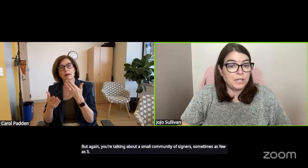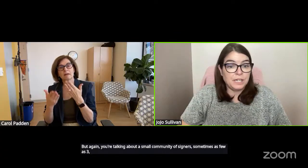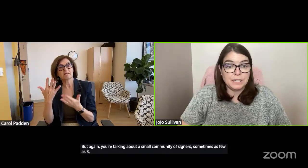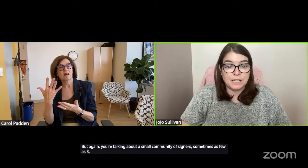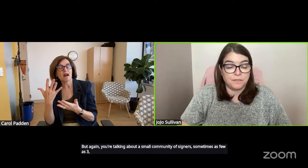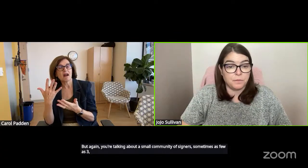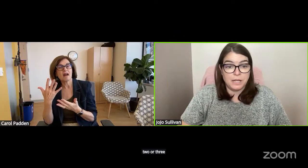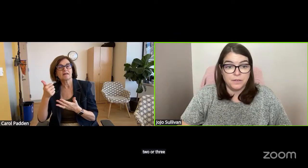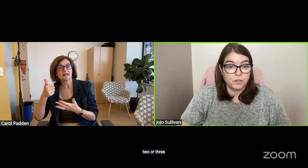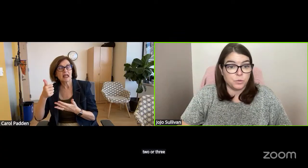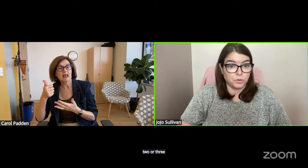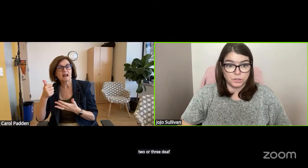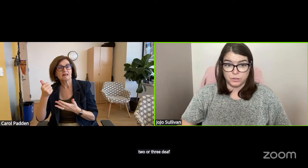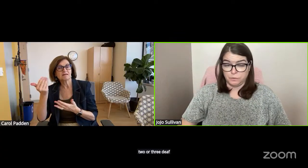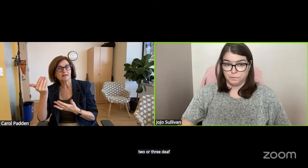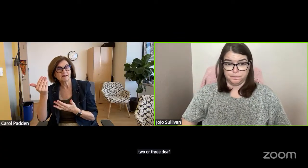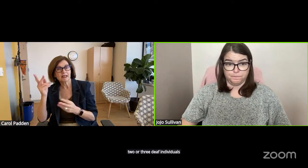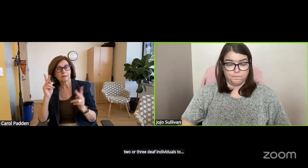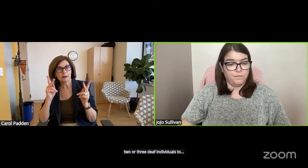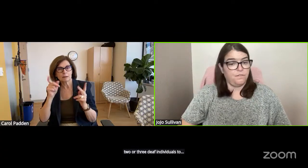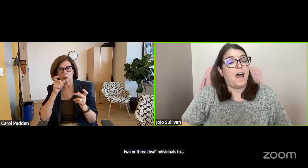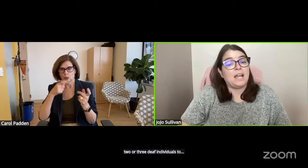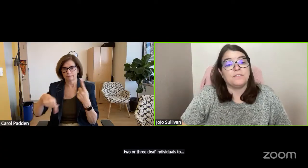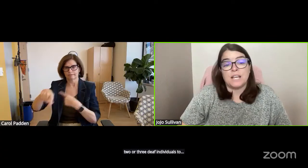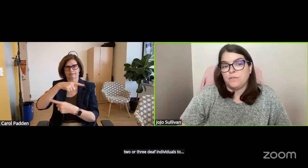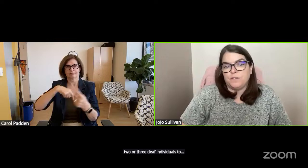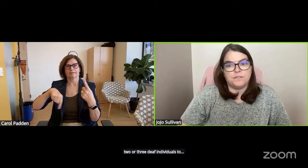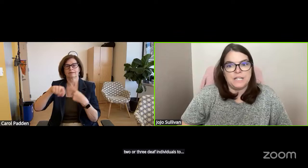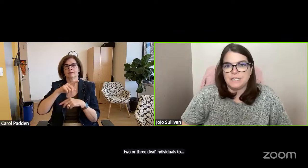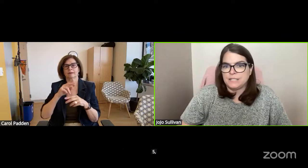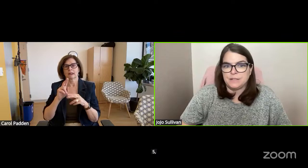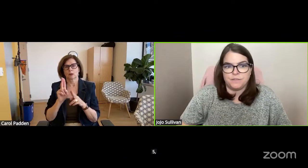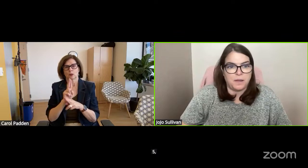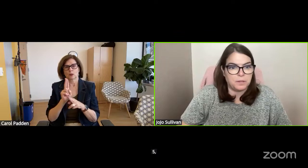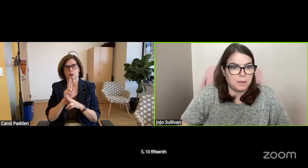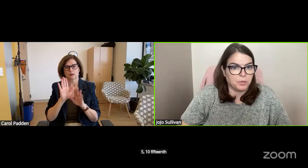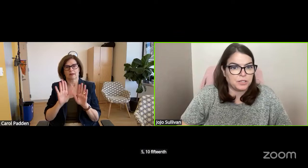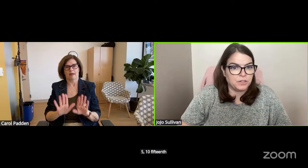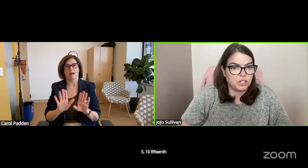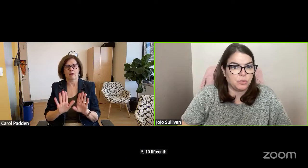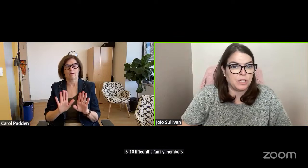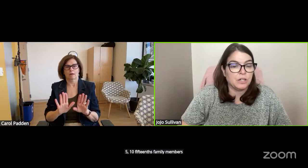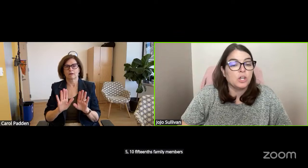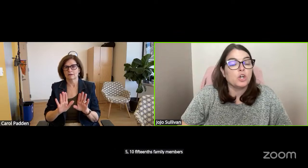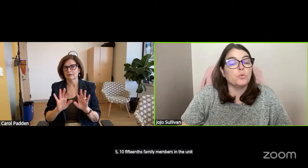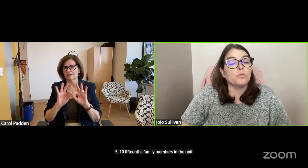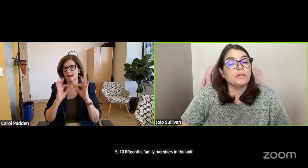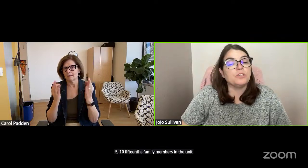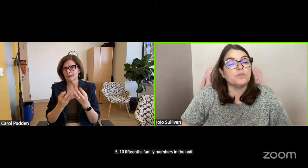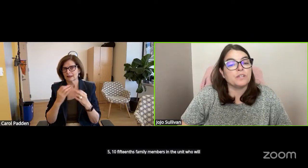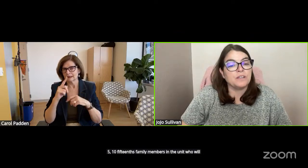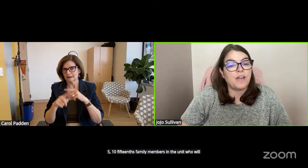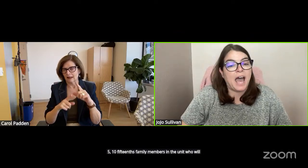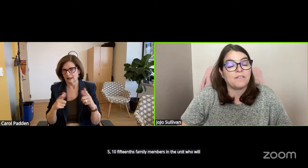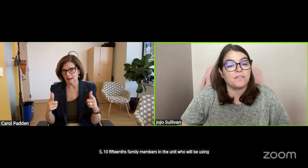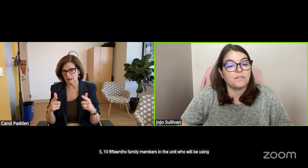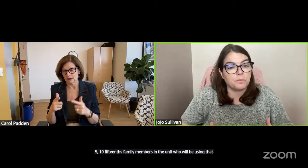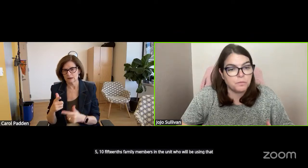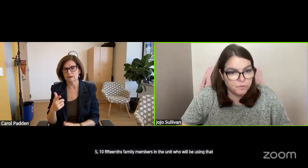2 or 3 deaf individuals to 5, 10, 15 family members in the unit who will be using that